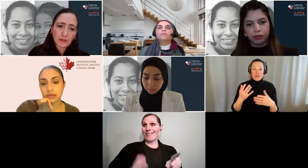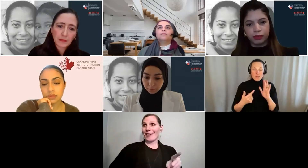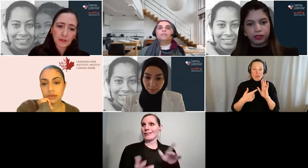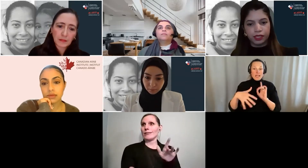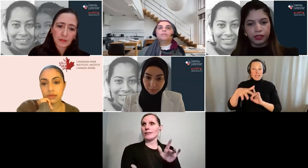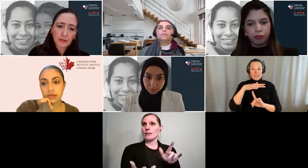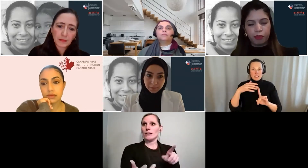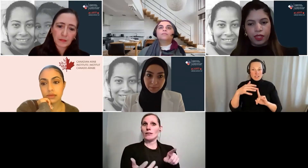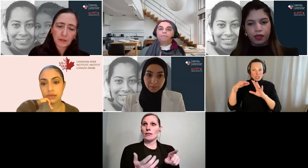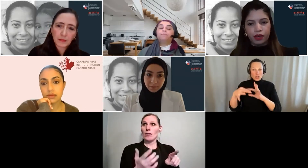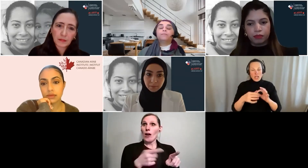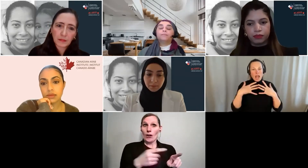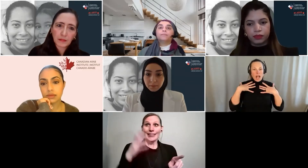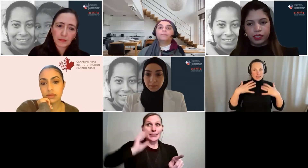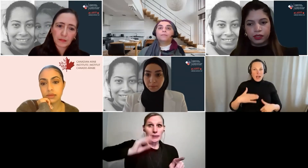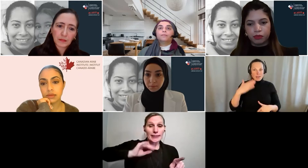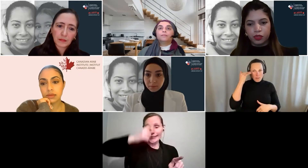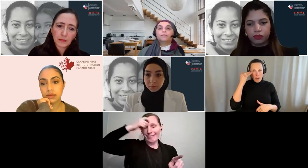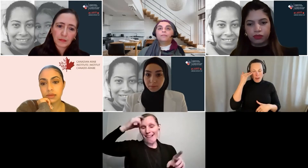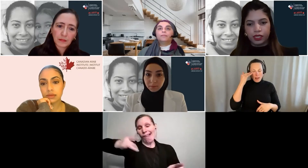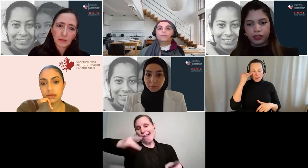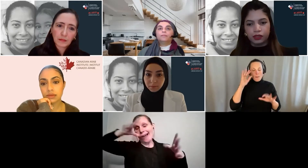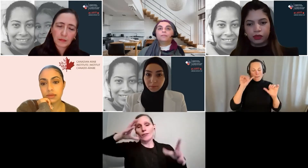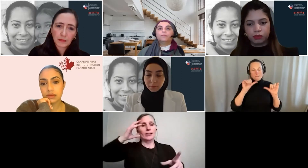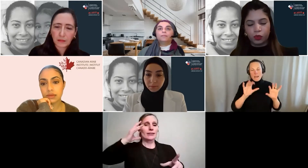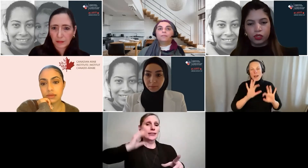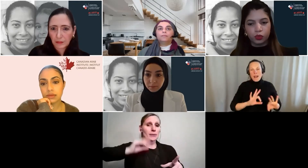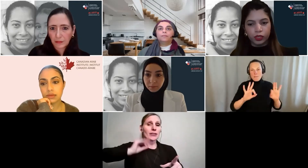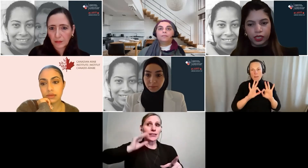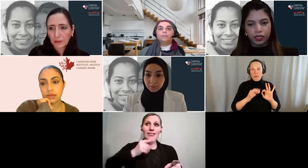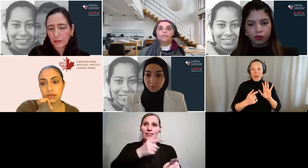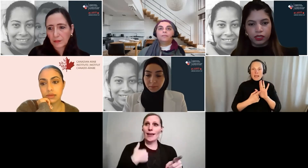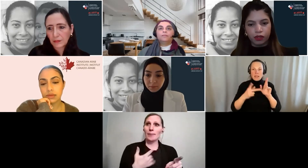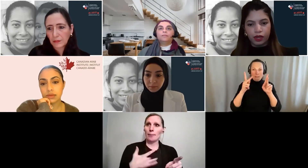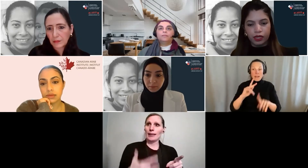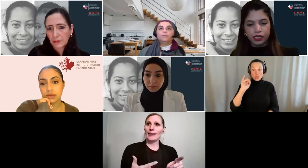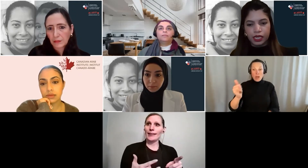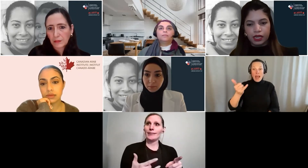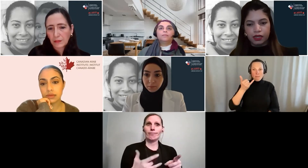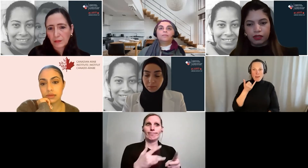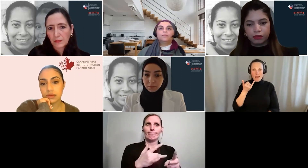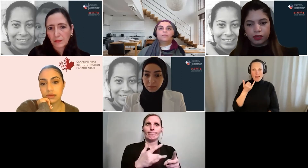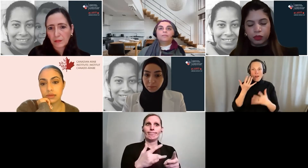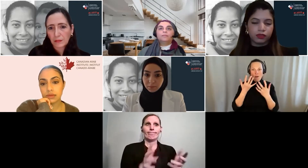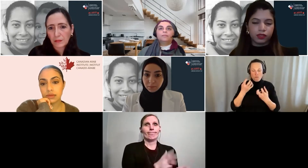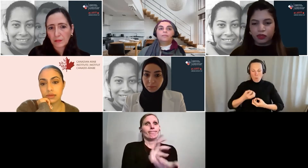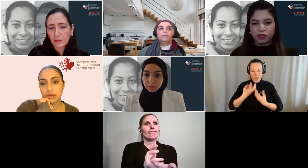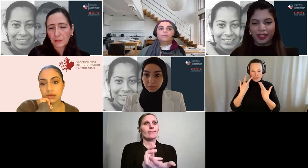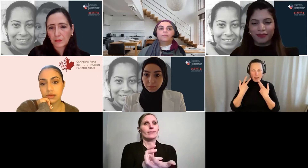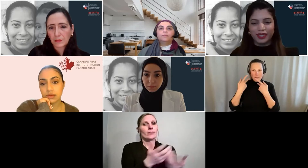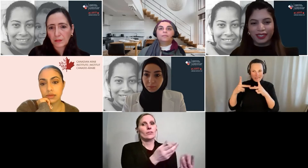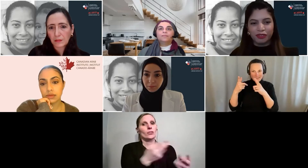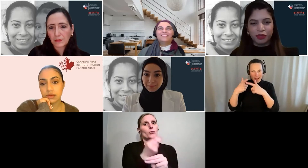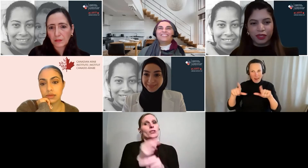on their mother tongue. In terms of, I think, what's working and what's not, there's